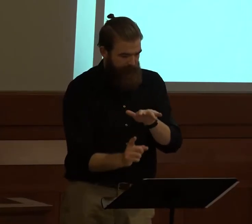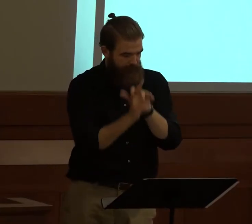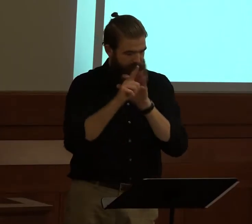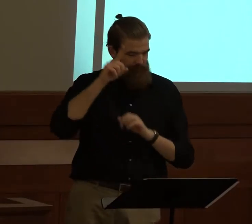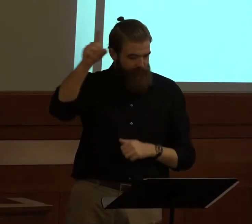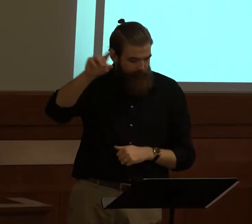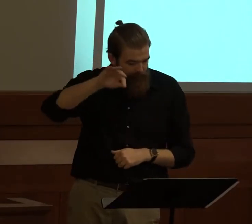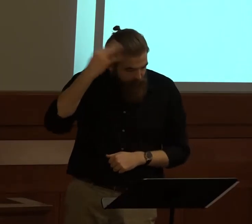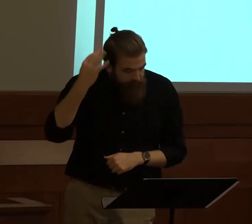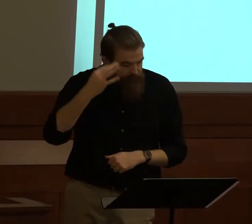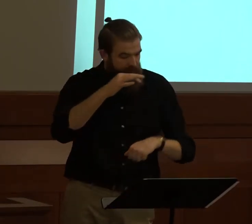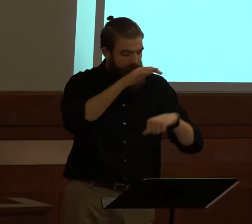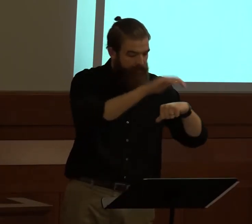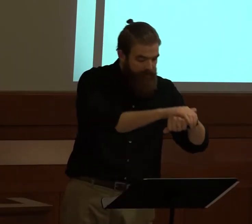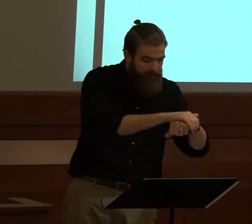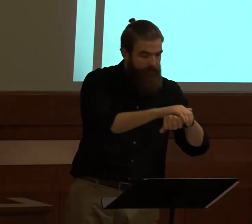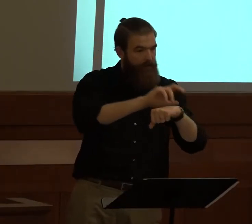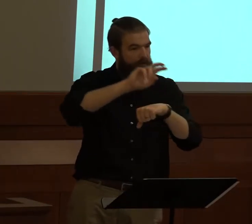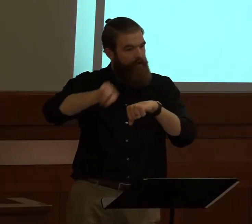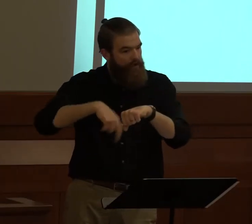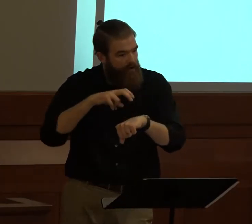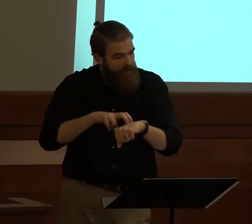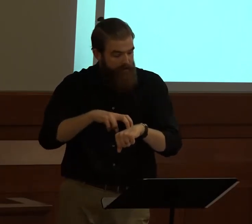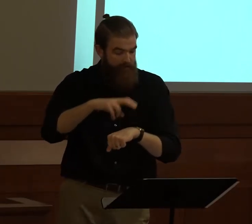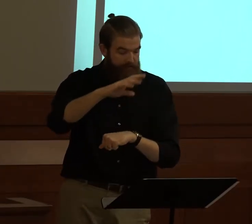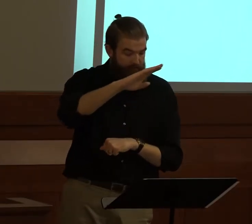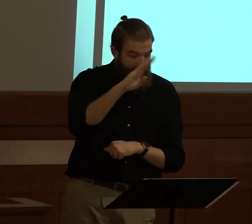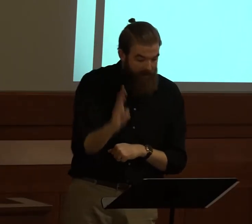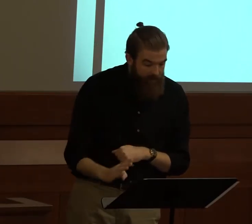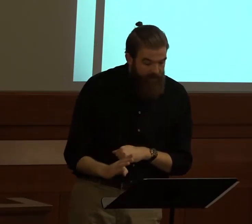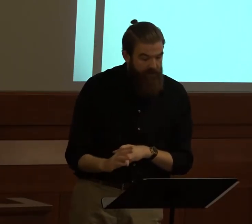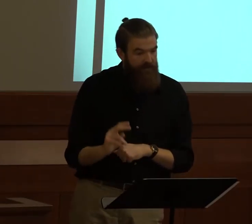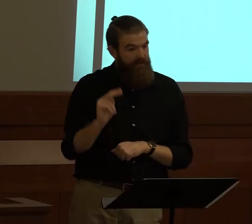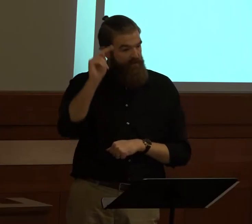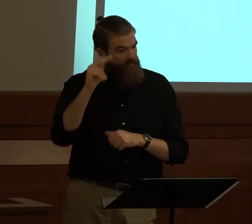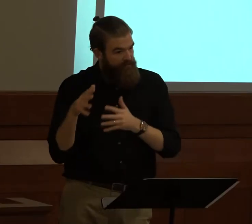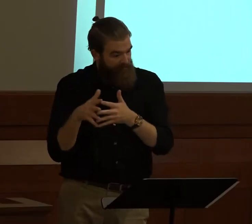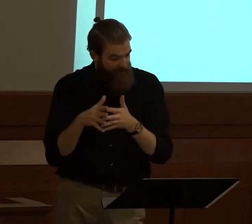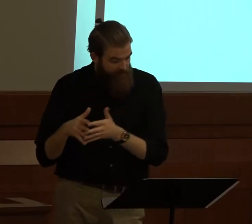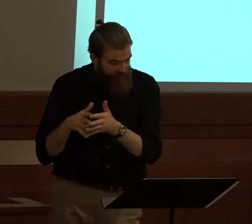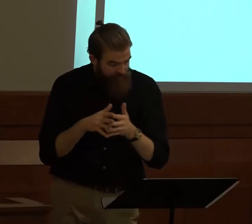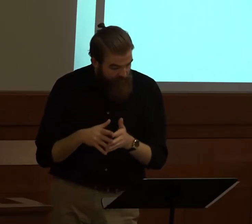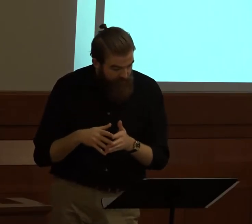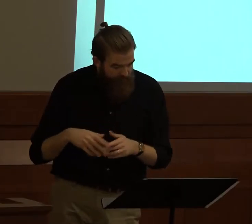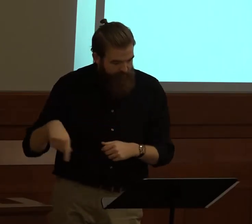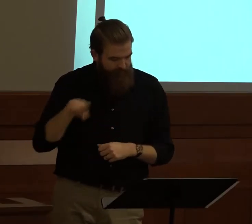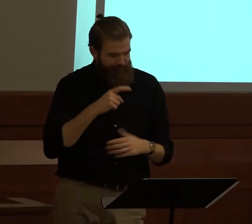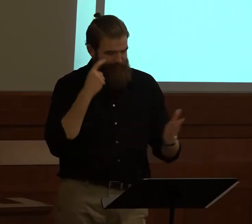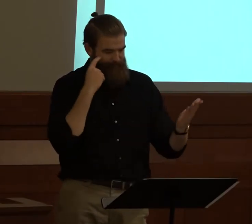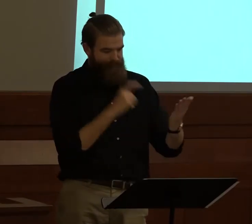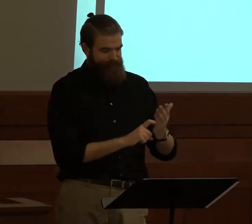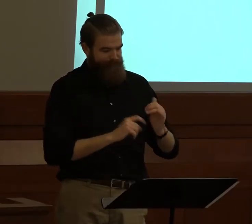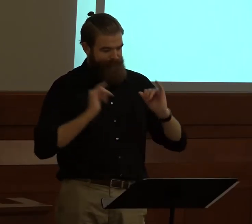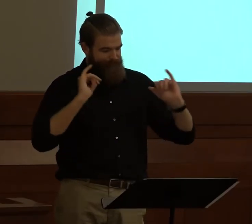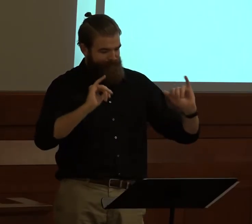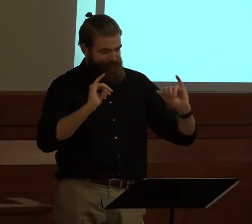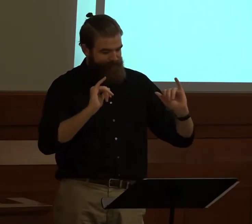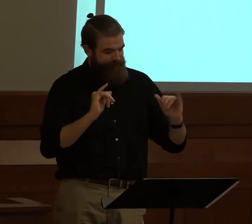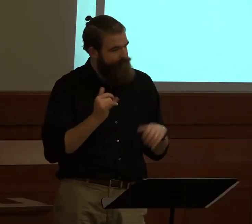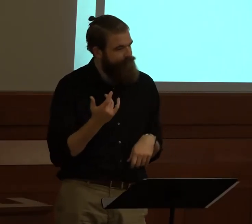deaf. These missionaries, many with hearing loss themselves, began to minister to deaf adults in their